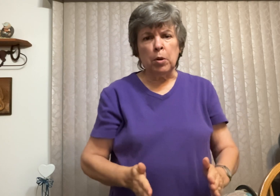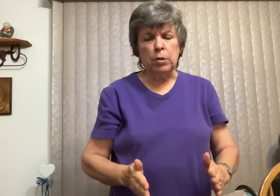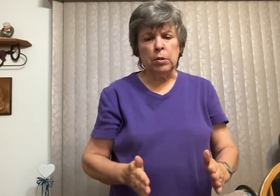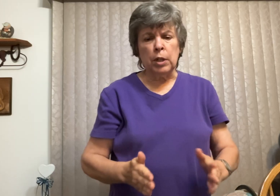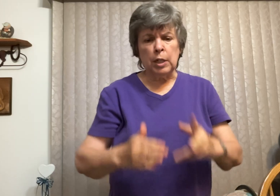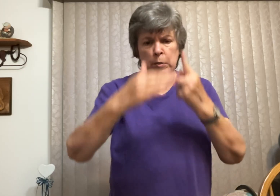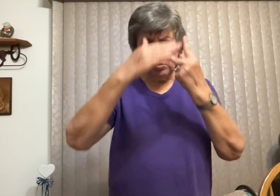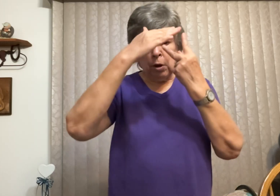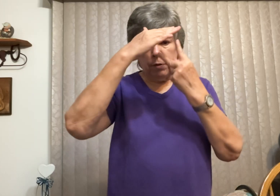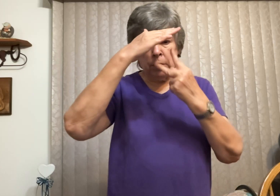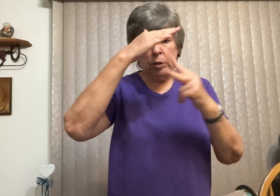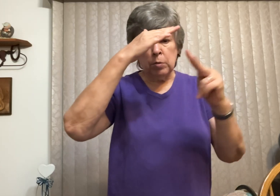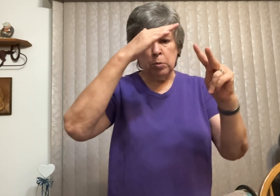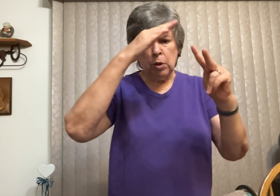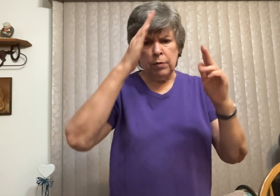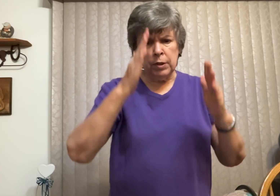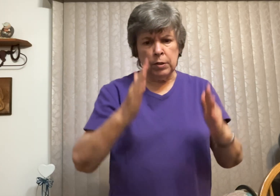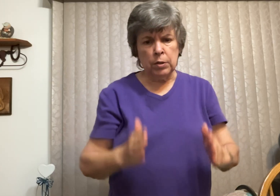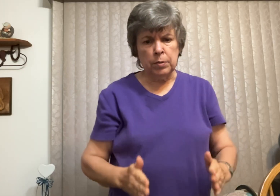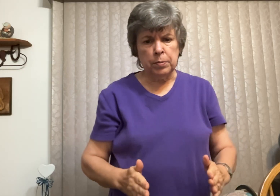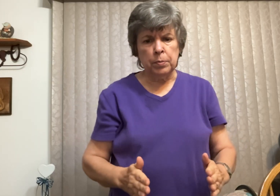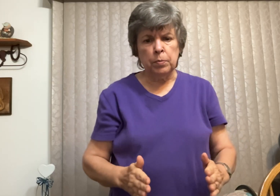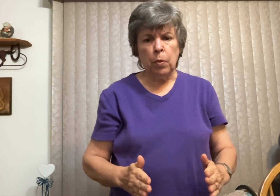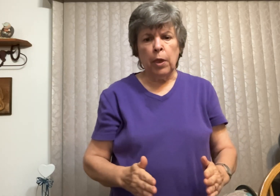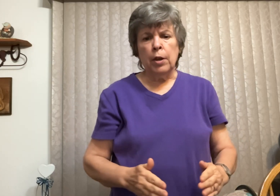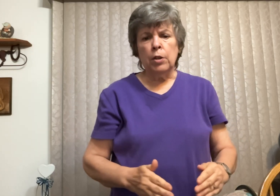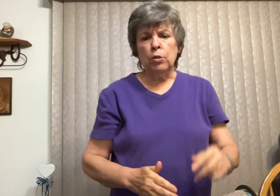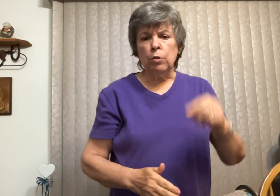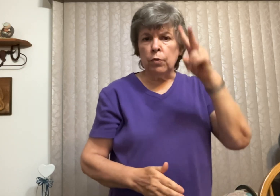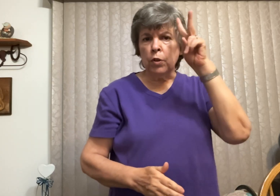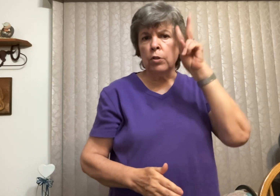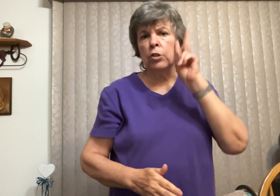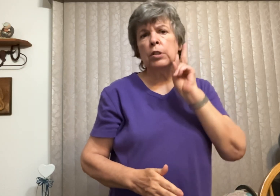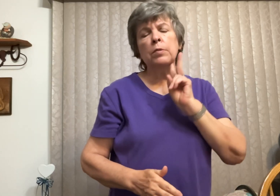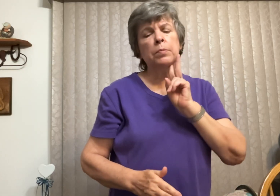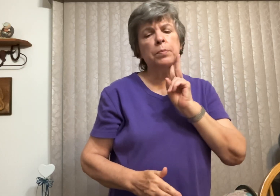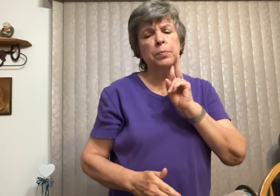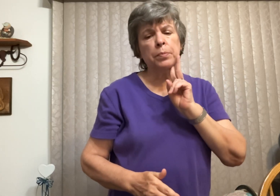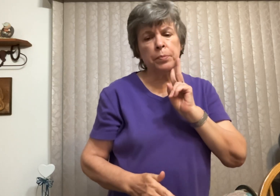person sign, that's prophets. So prophets. To a virgin